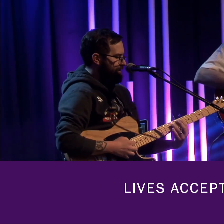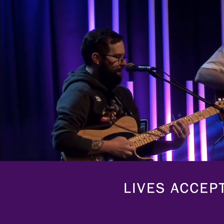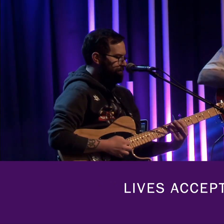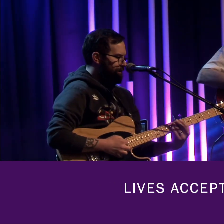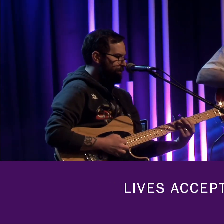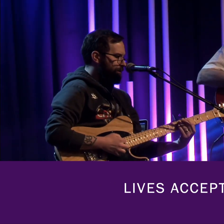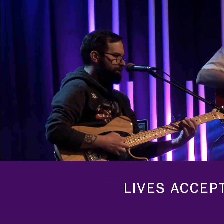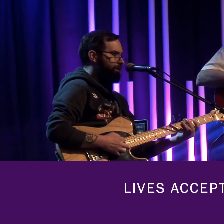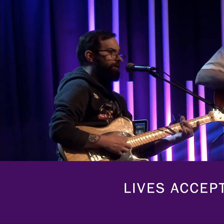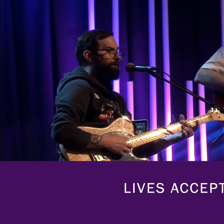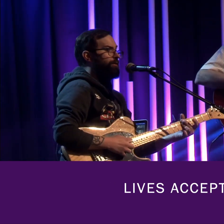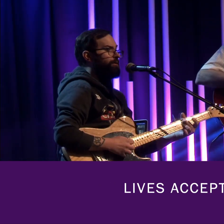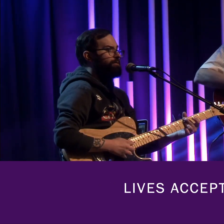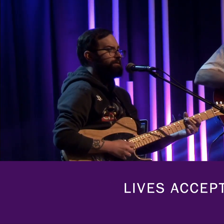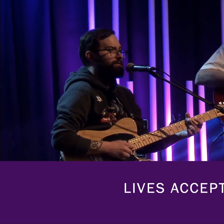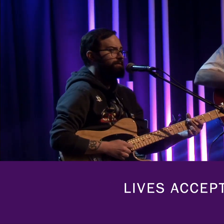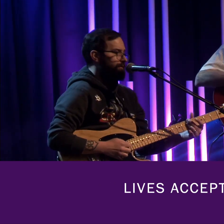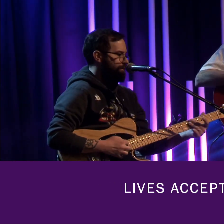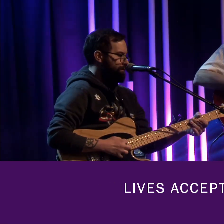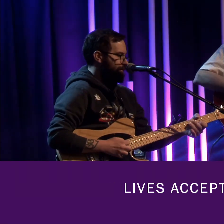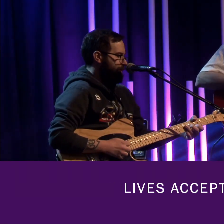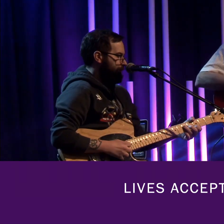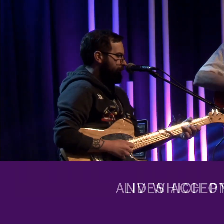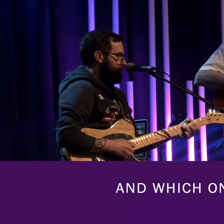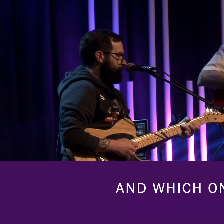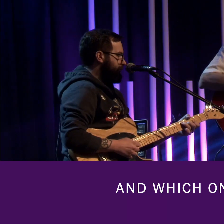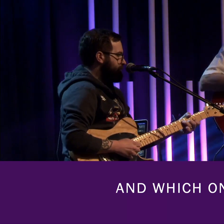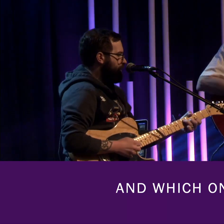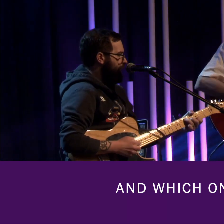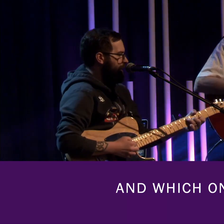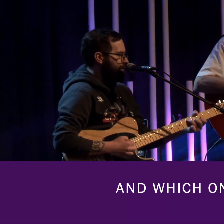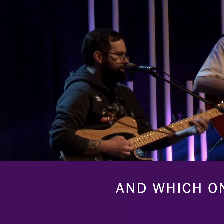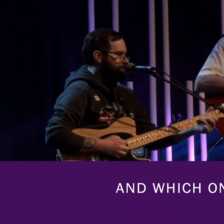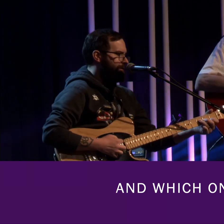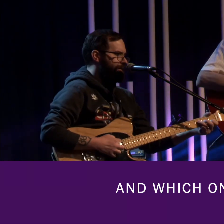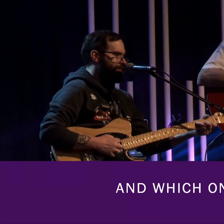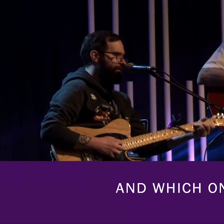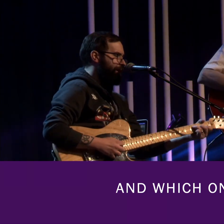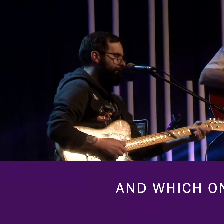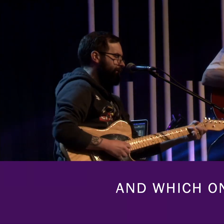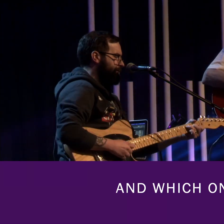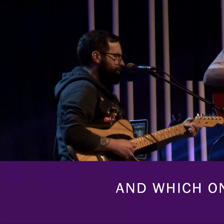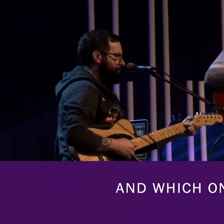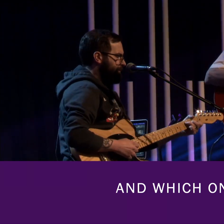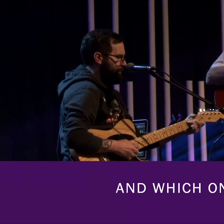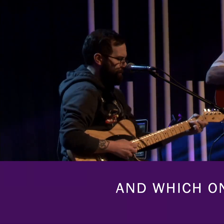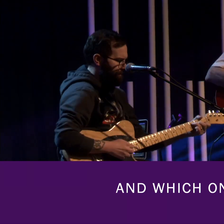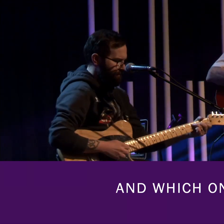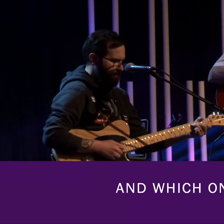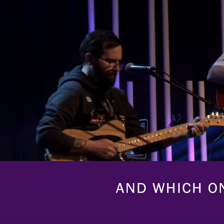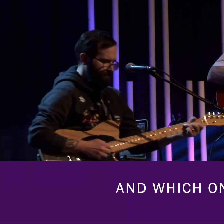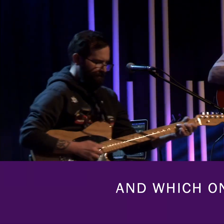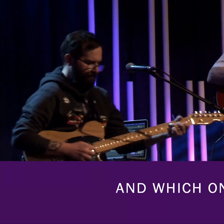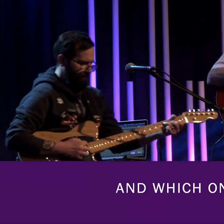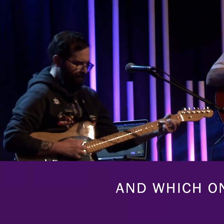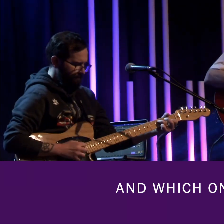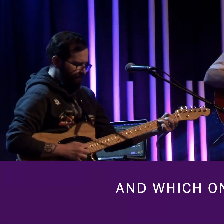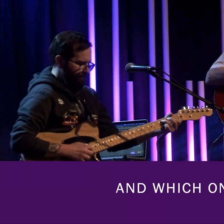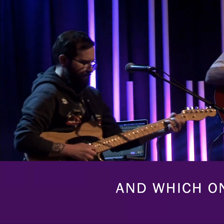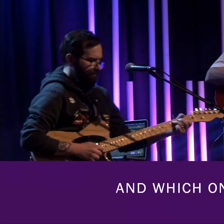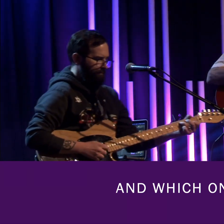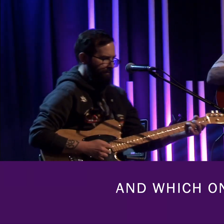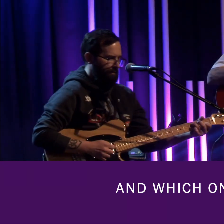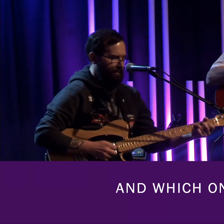Life's acceptable to lose. Which ones to defend?